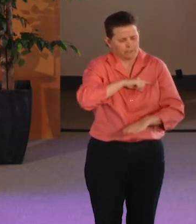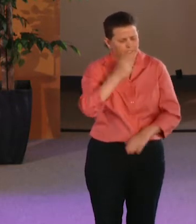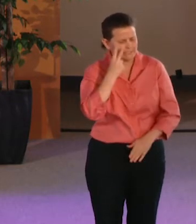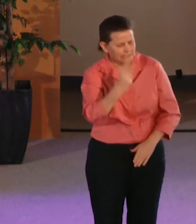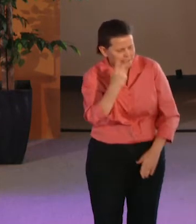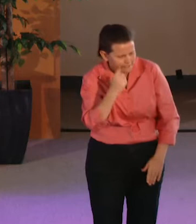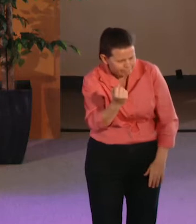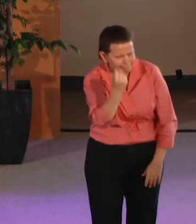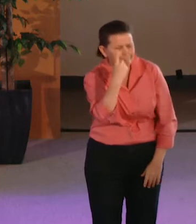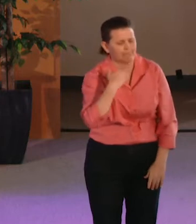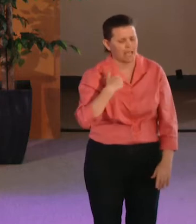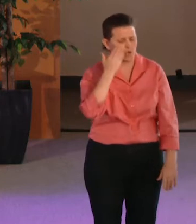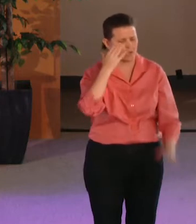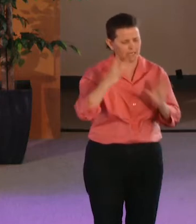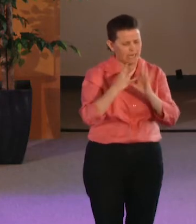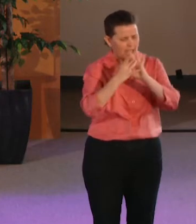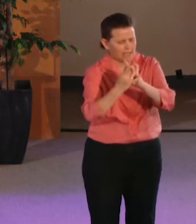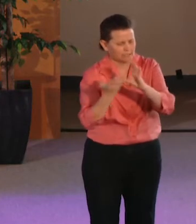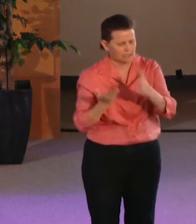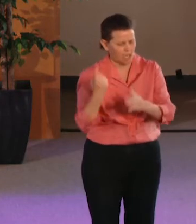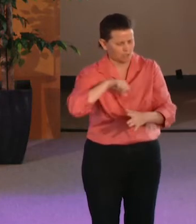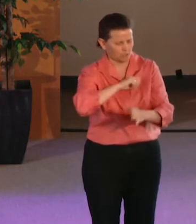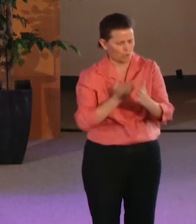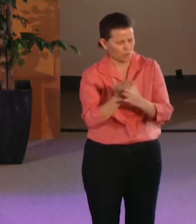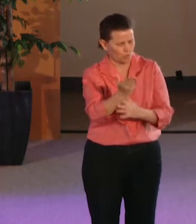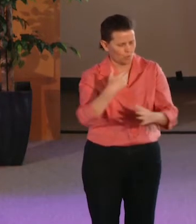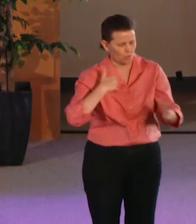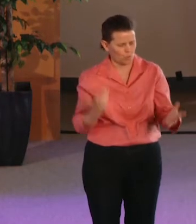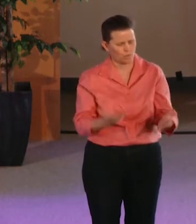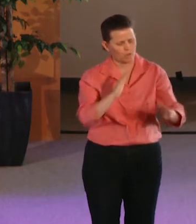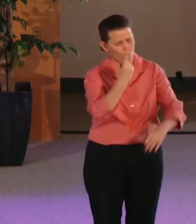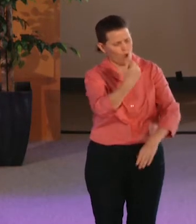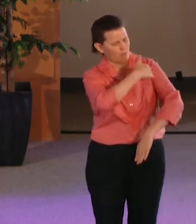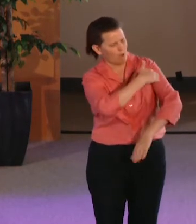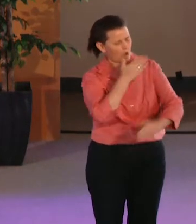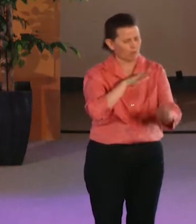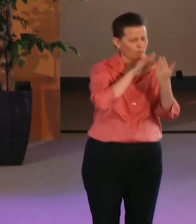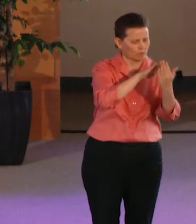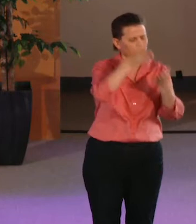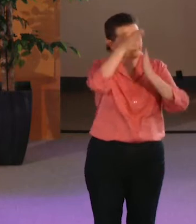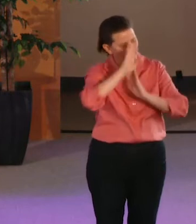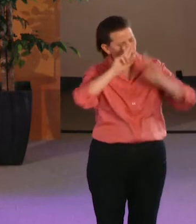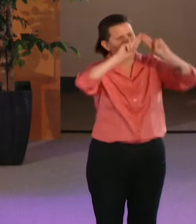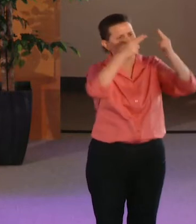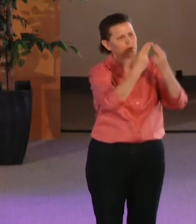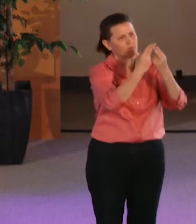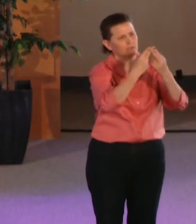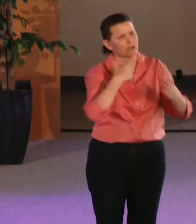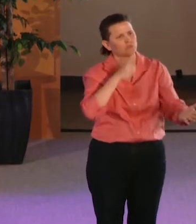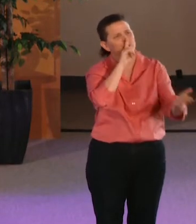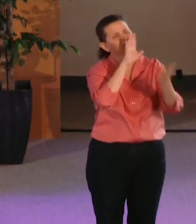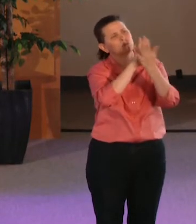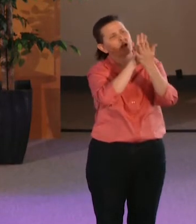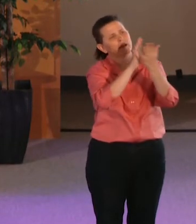and power in this universe. As we praise God with music and listen to the talk,